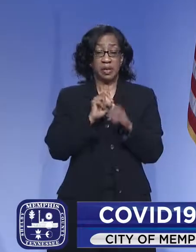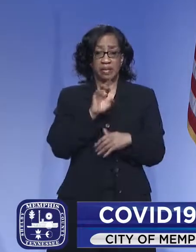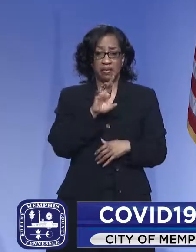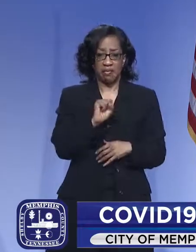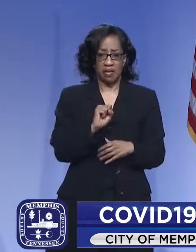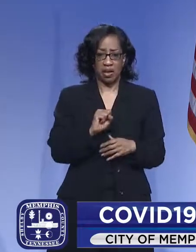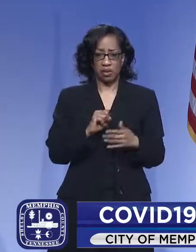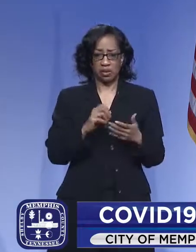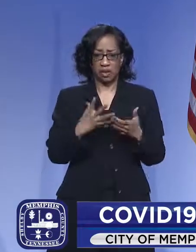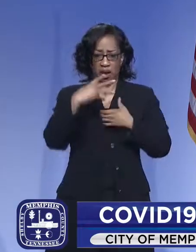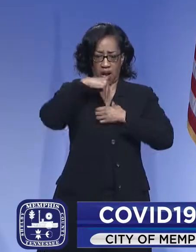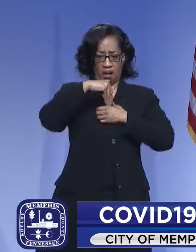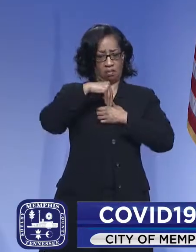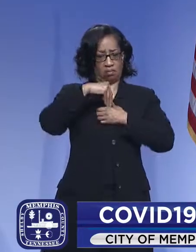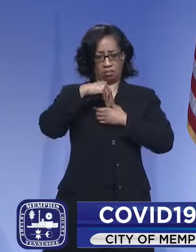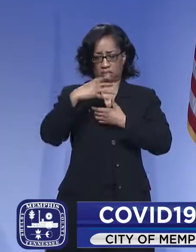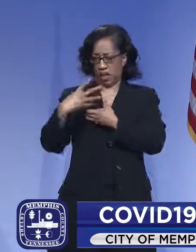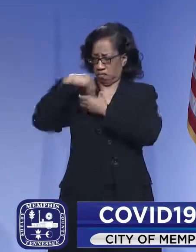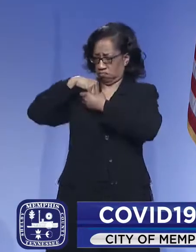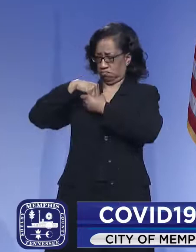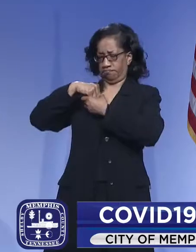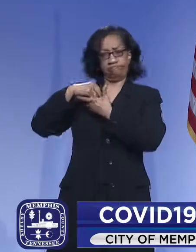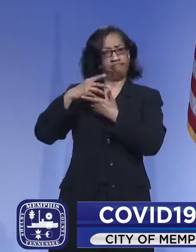to go. And even if it's